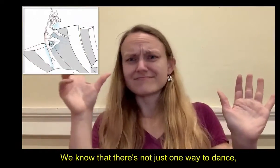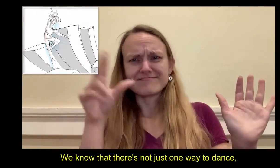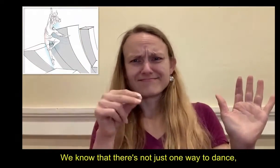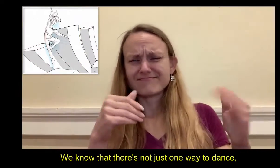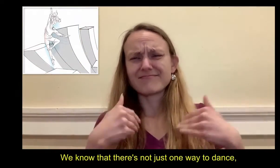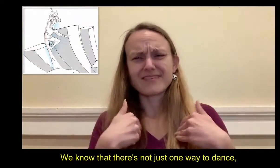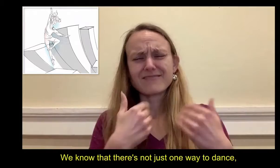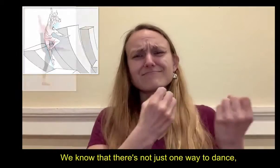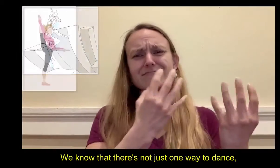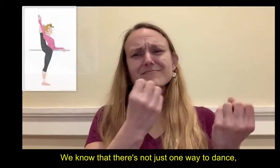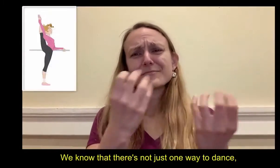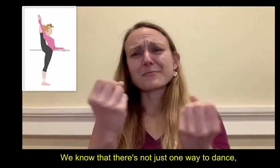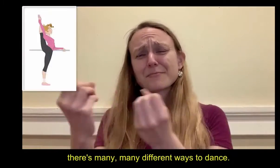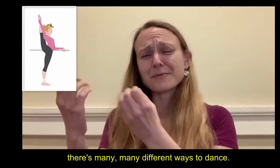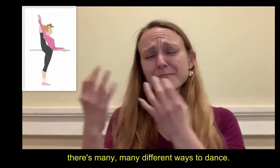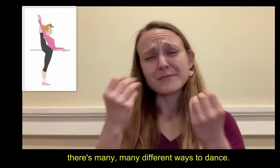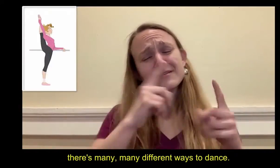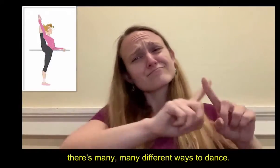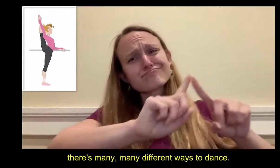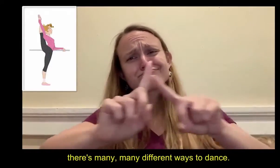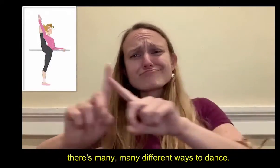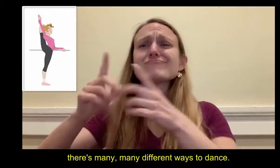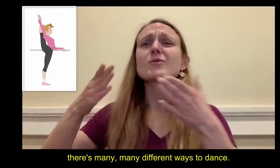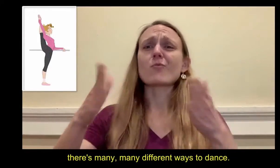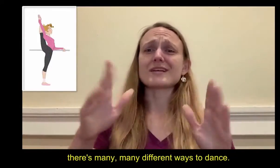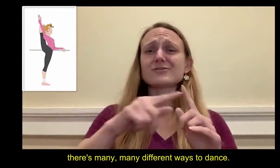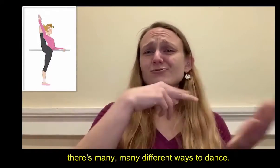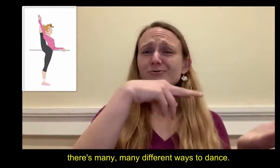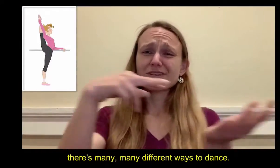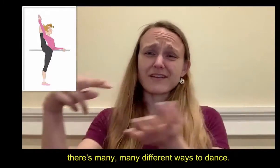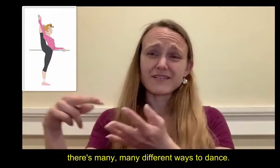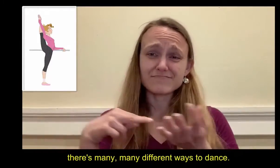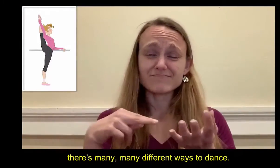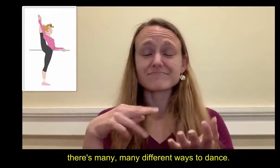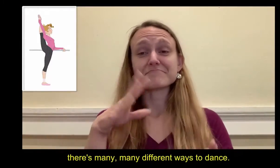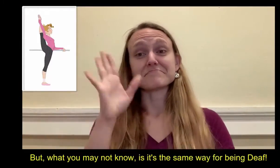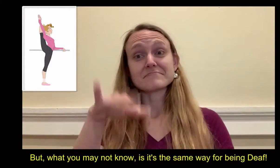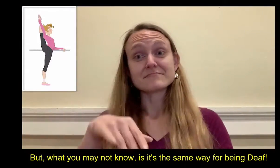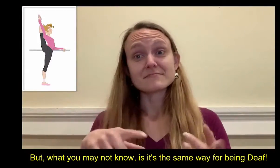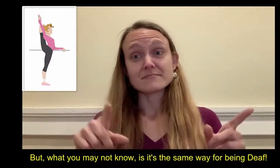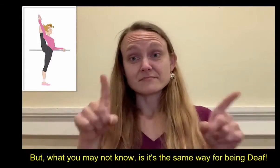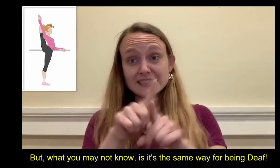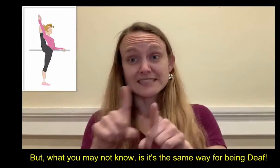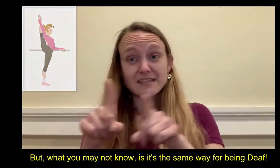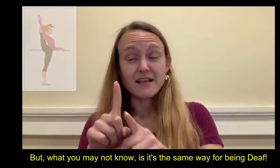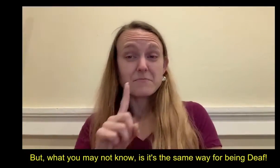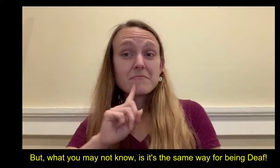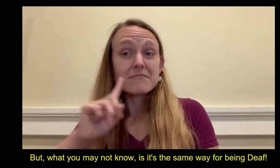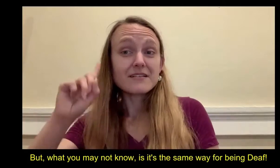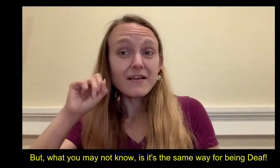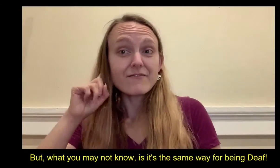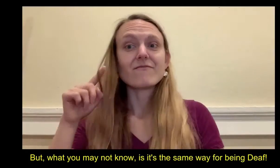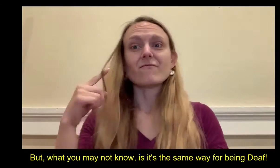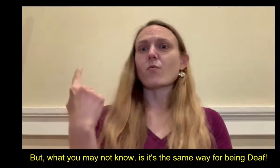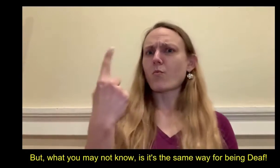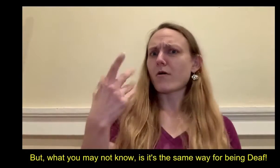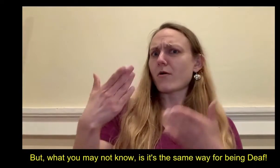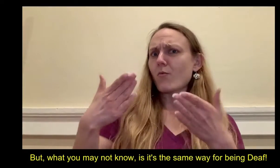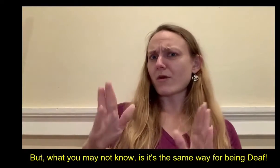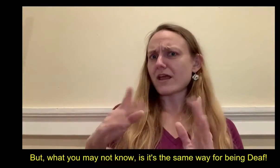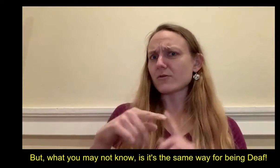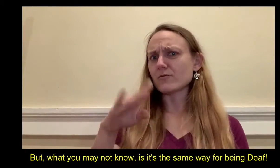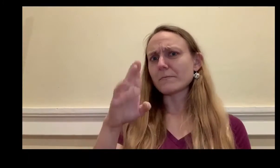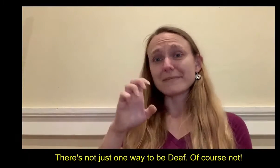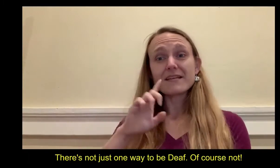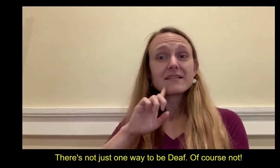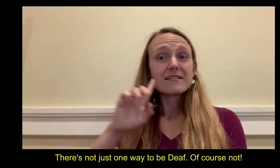We know that there's not just one way to dance. There's many, many different ways to dance. But what you may not know is there's the same way for